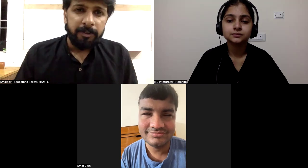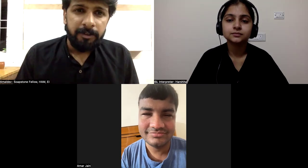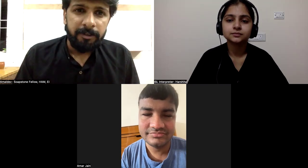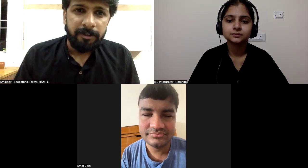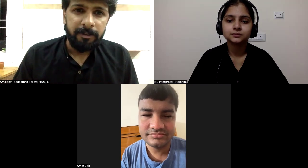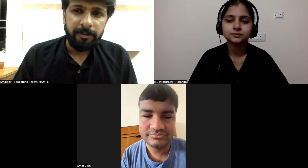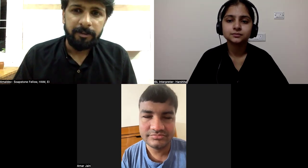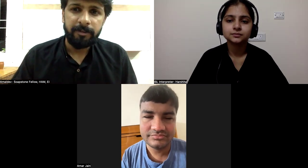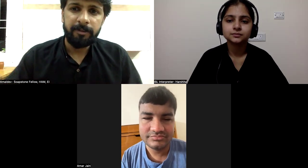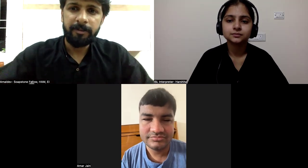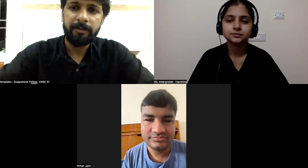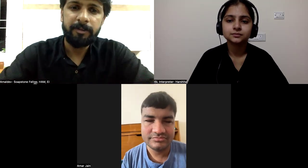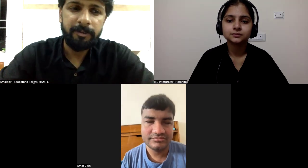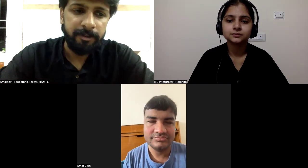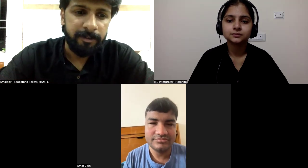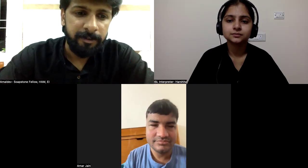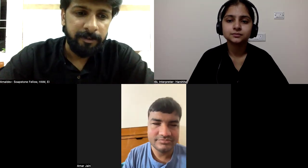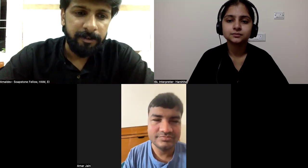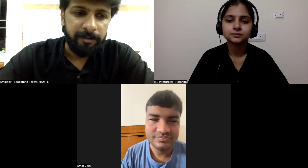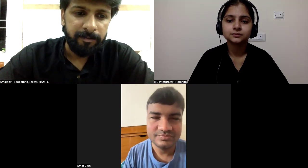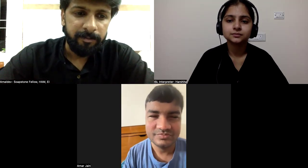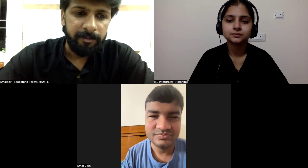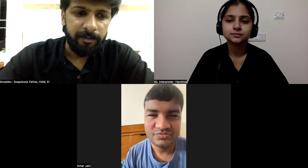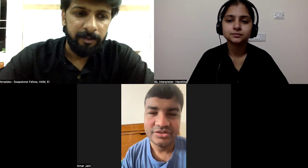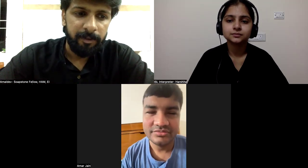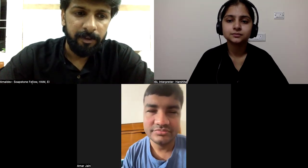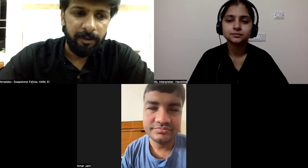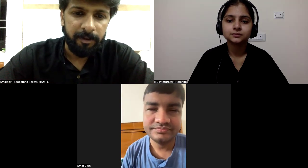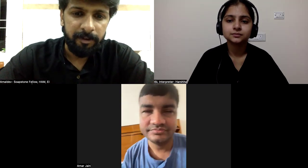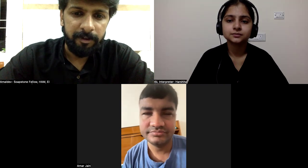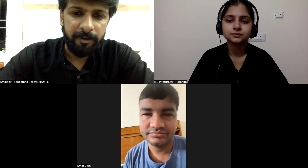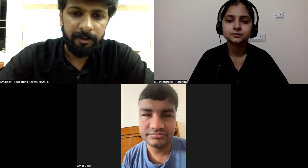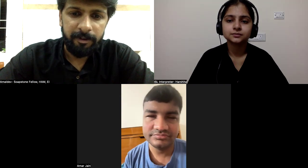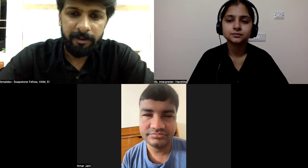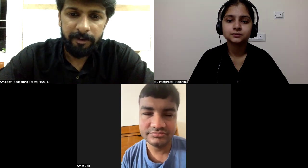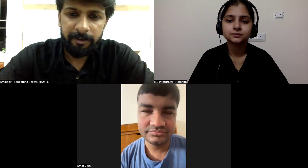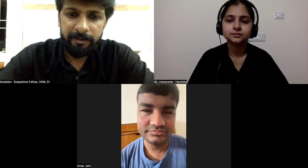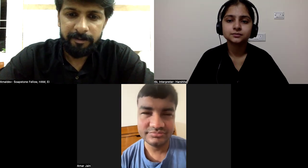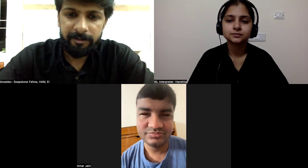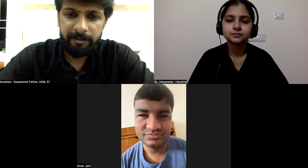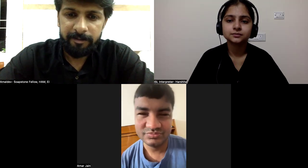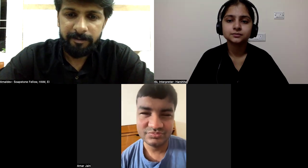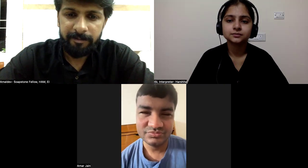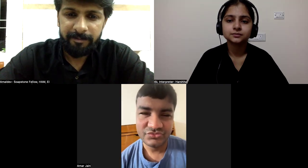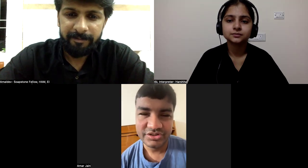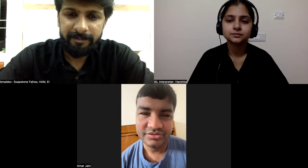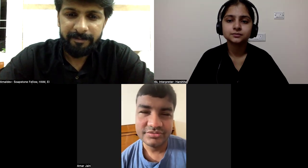Do you see that as a way forward to enhance accessibility?